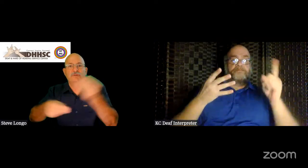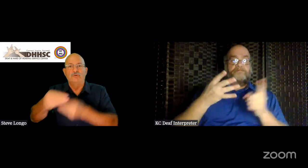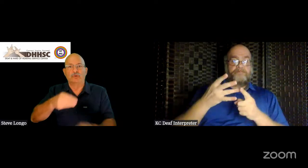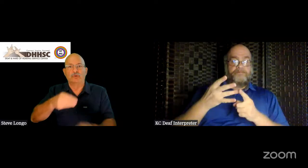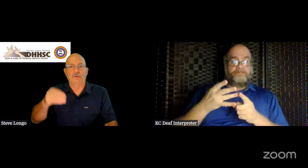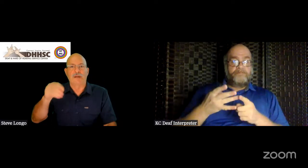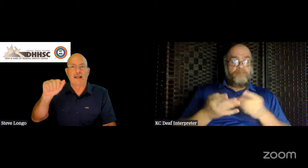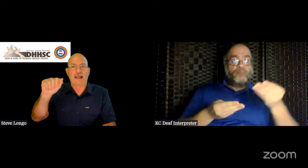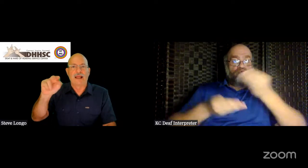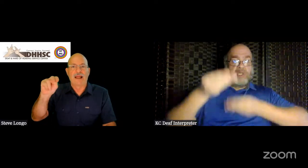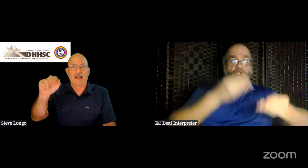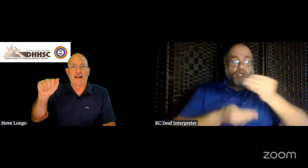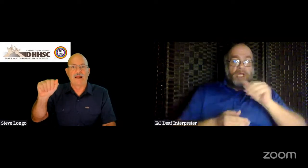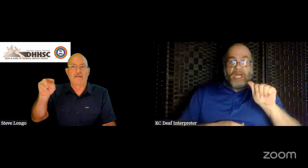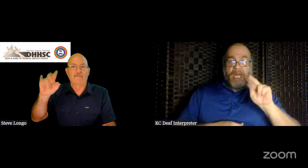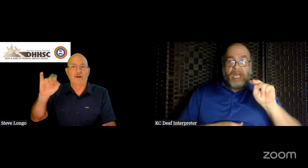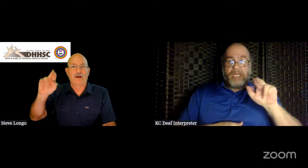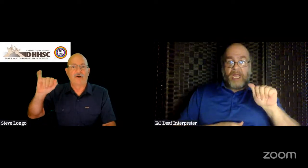is here.